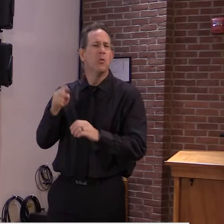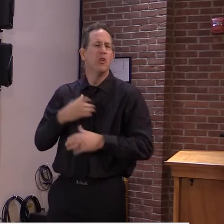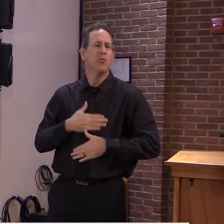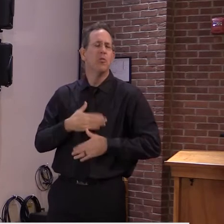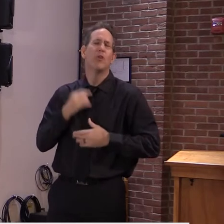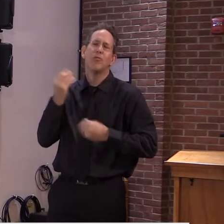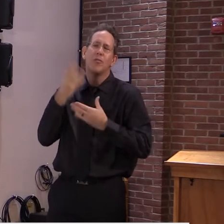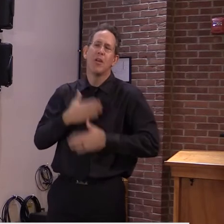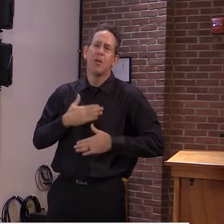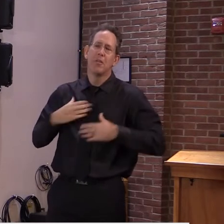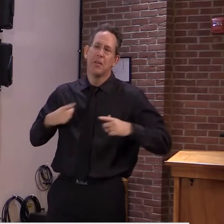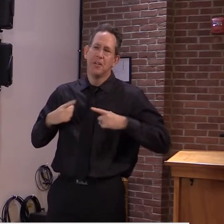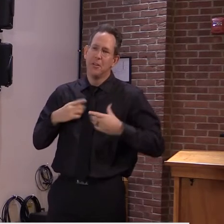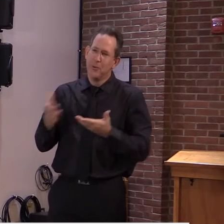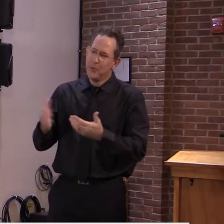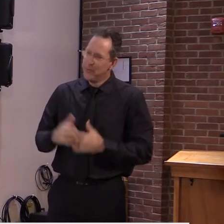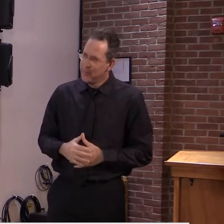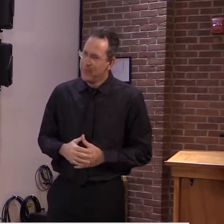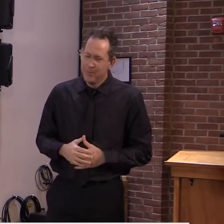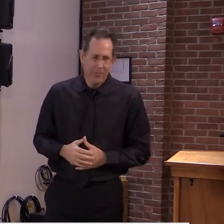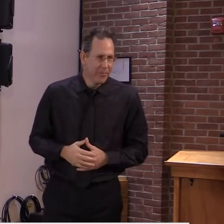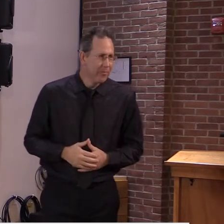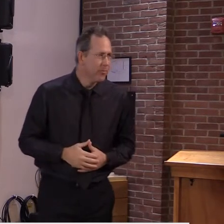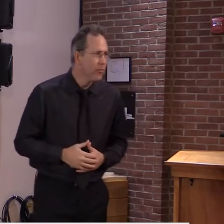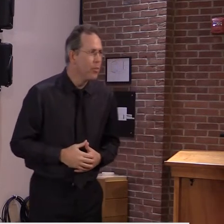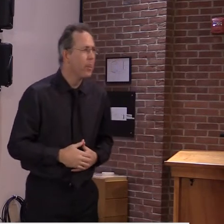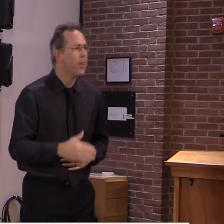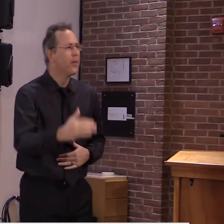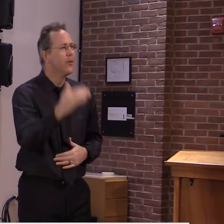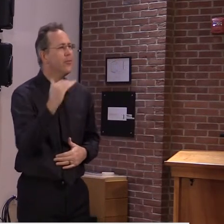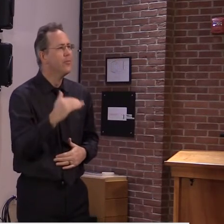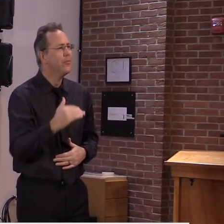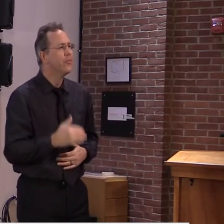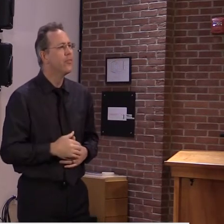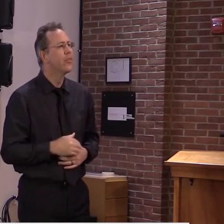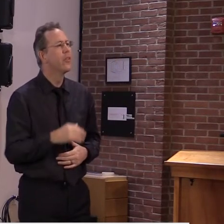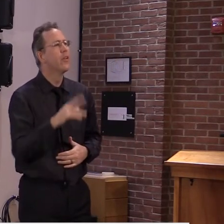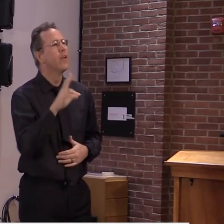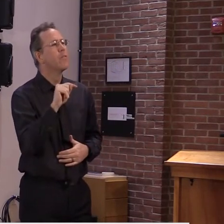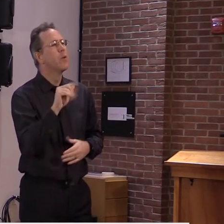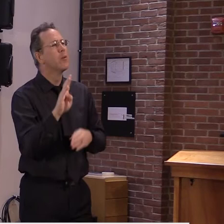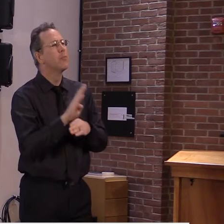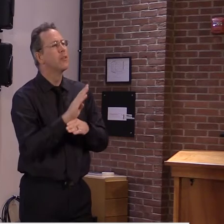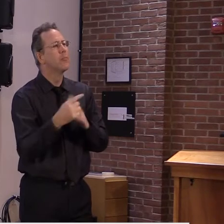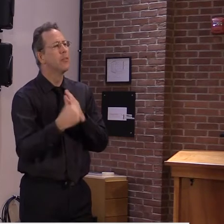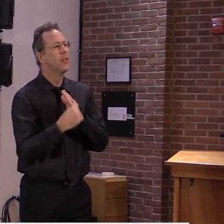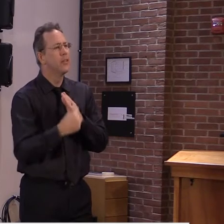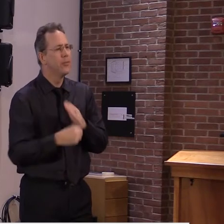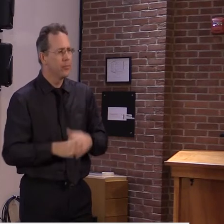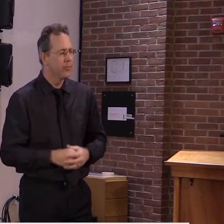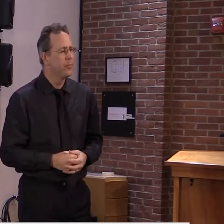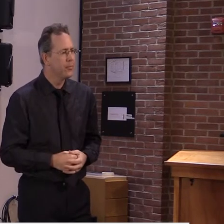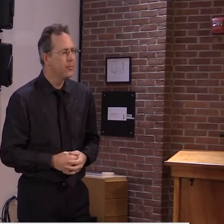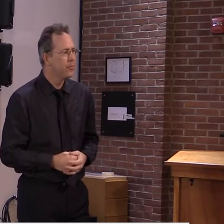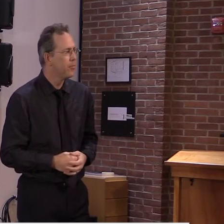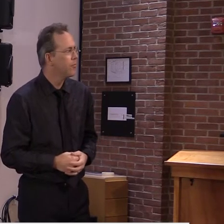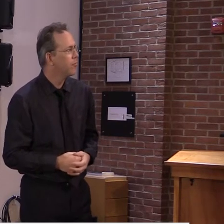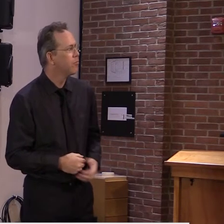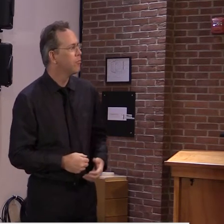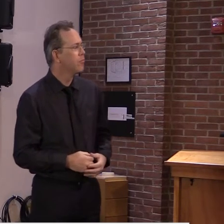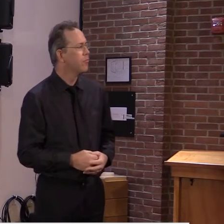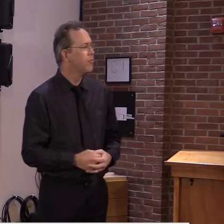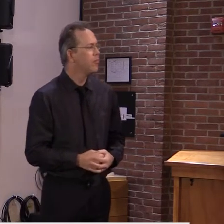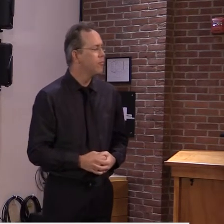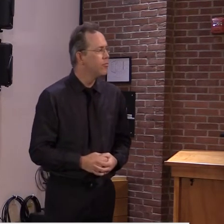All right, Tim McQuiston, Vermont Business Magazine. Hi, Governor. I've been looking at the news feeds, and there's no news